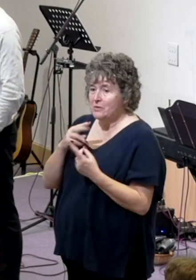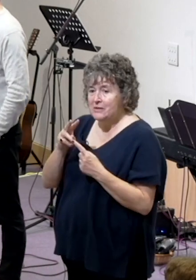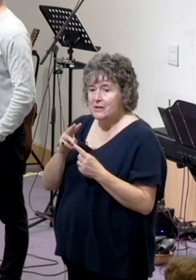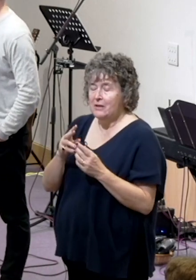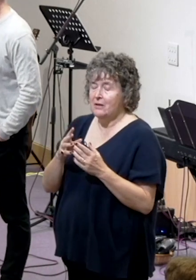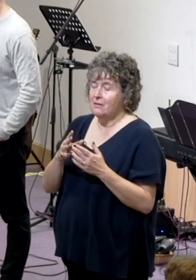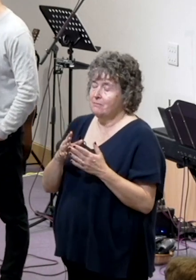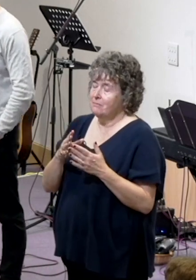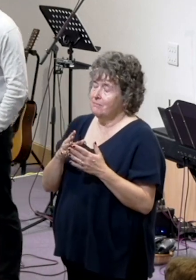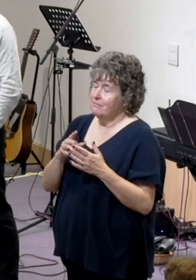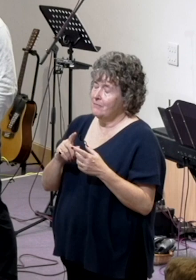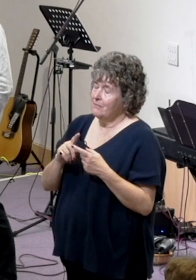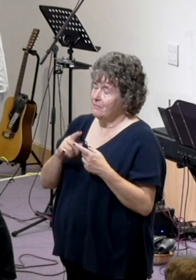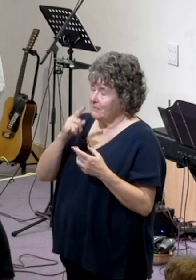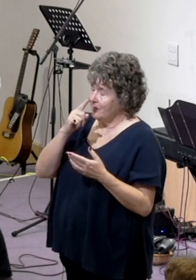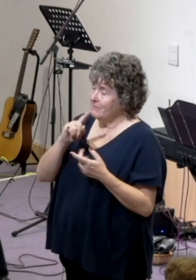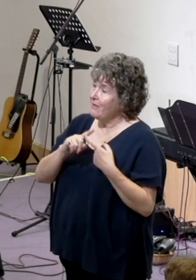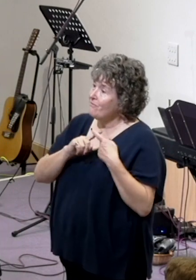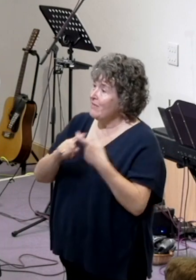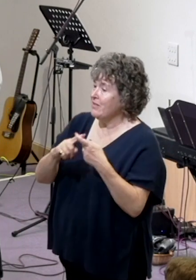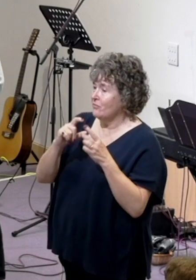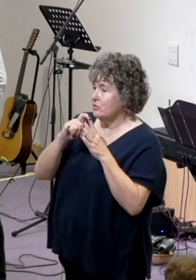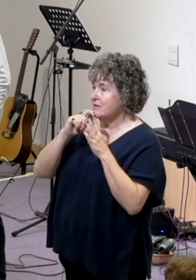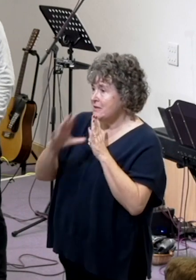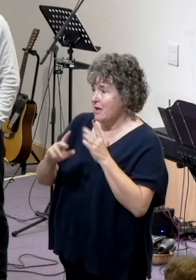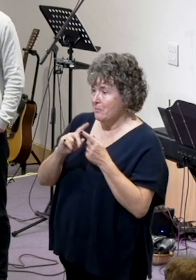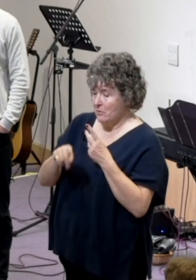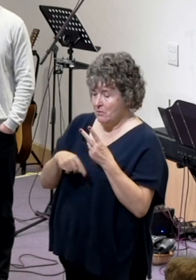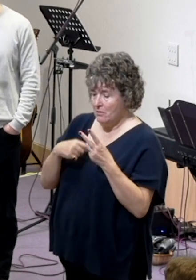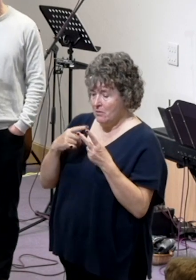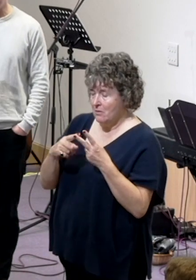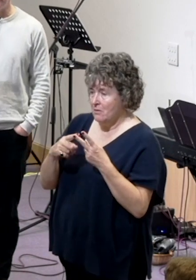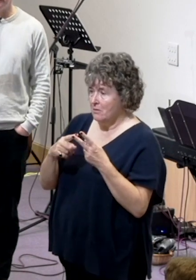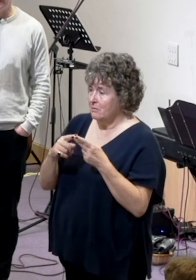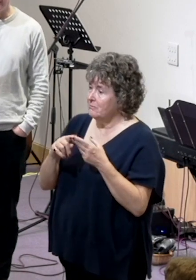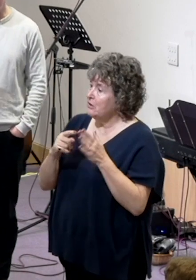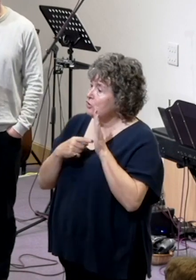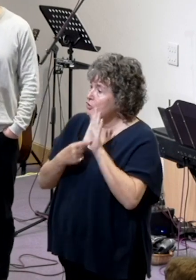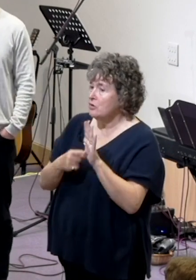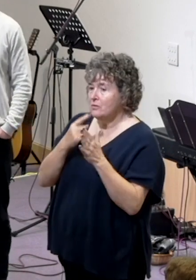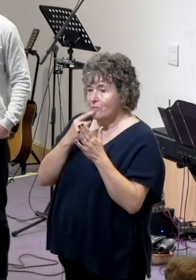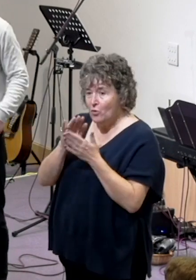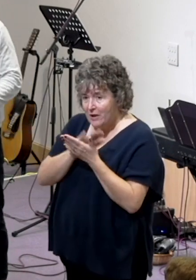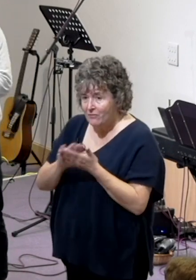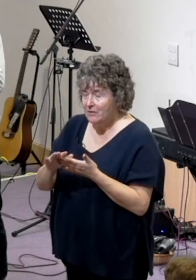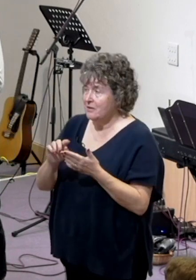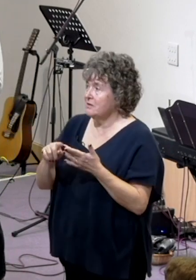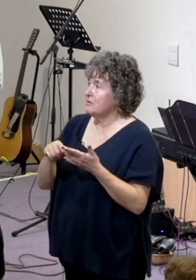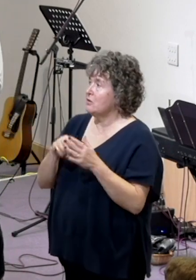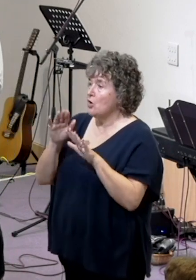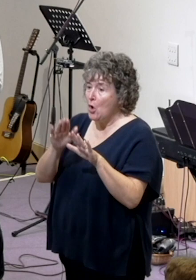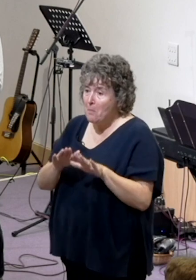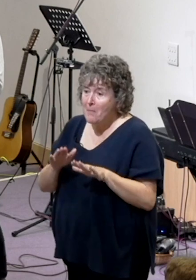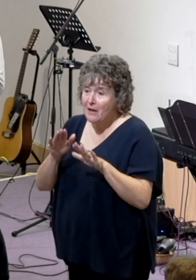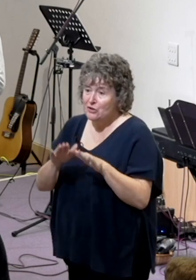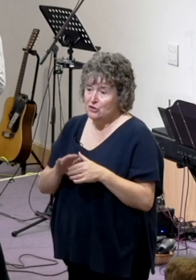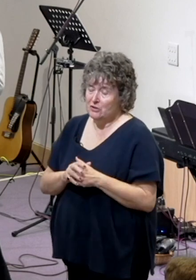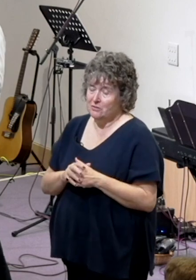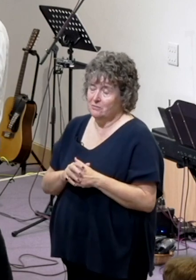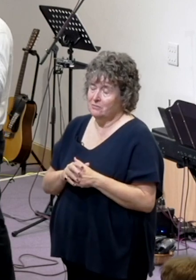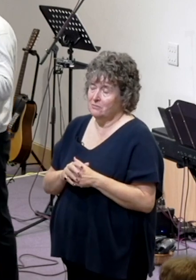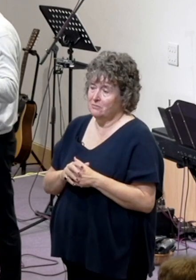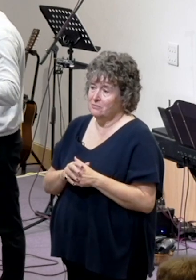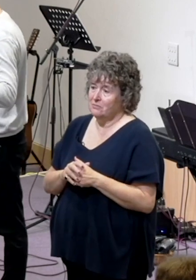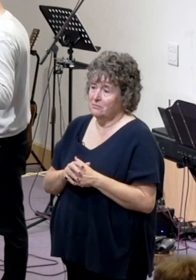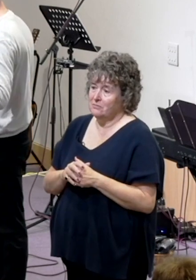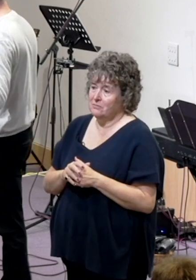faithful discipleship, we see that he demonstrates forgiveness and compassion. He